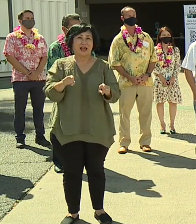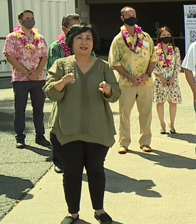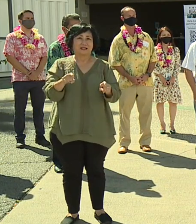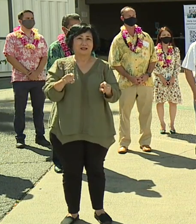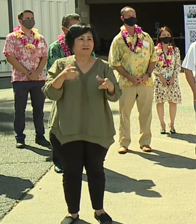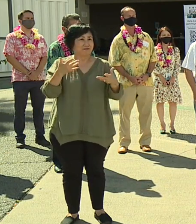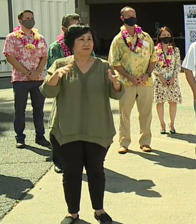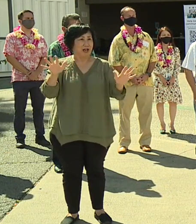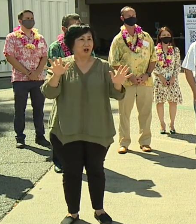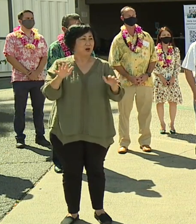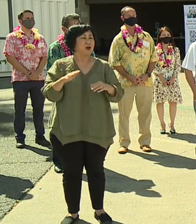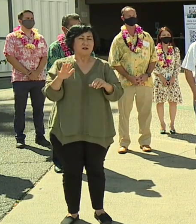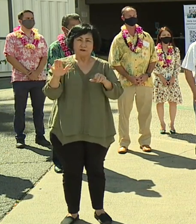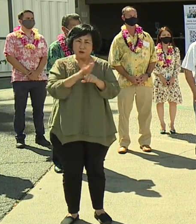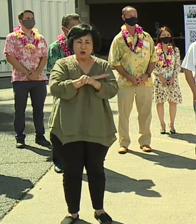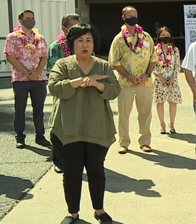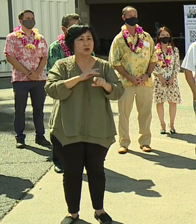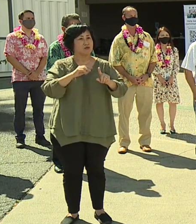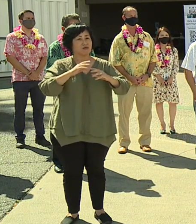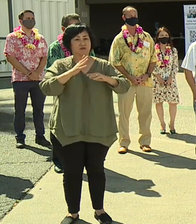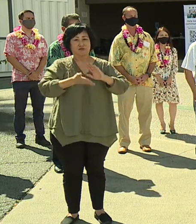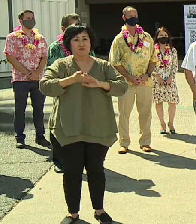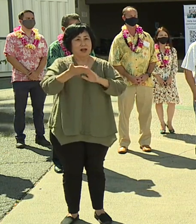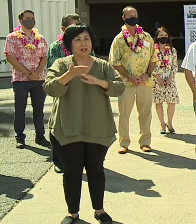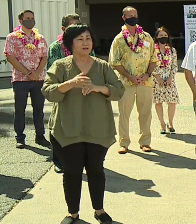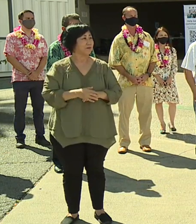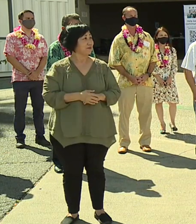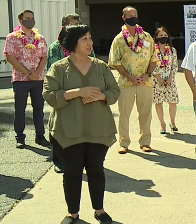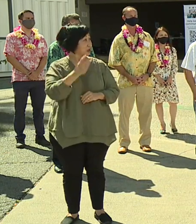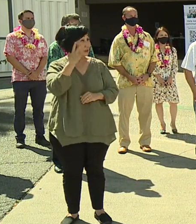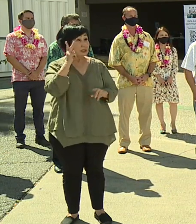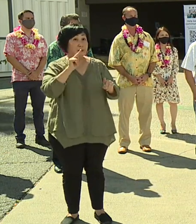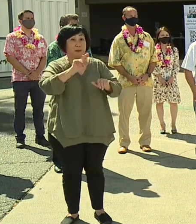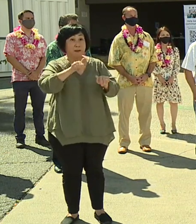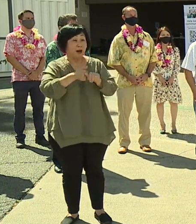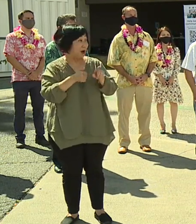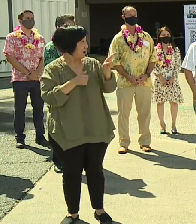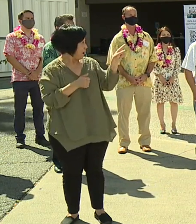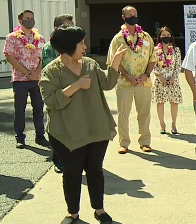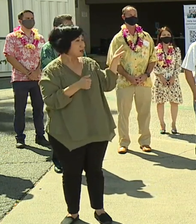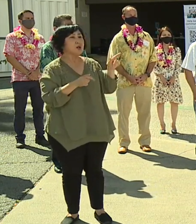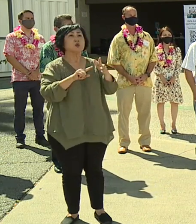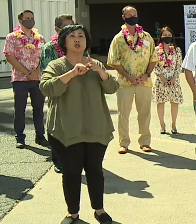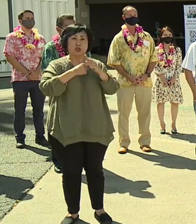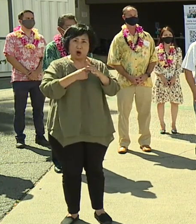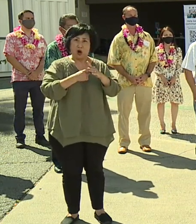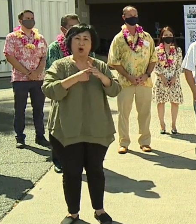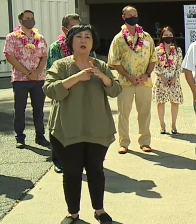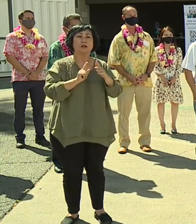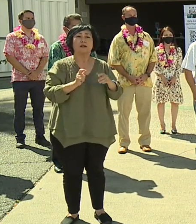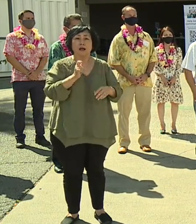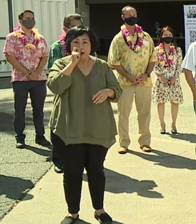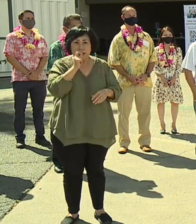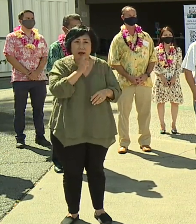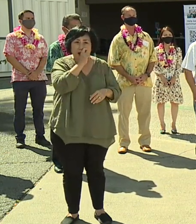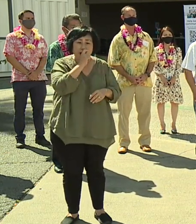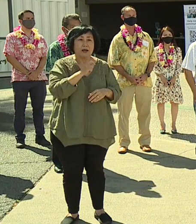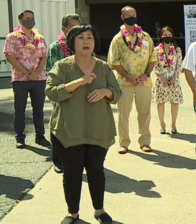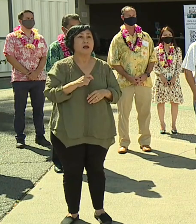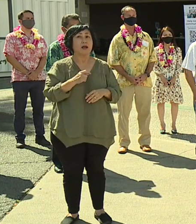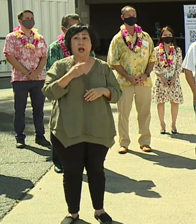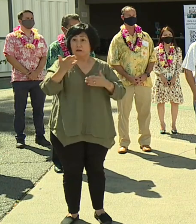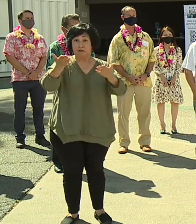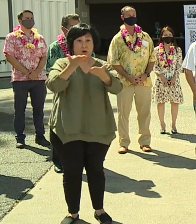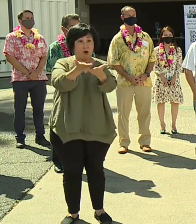were being done, full operation up and running. And you can see the folks behind us who will start doing swabs. And I'm